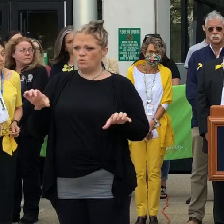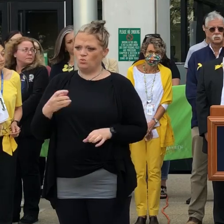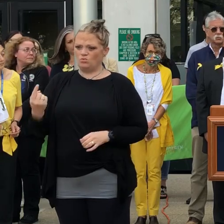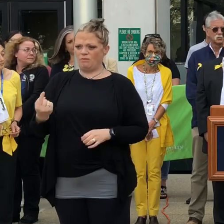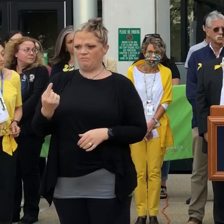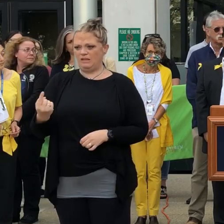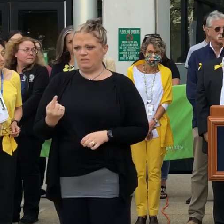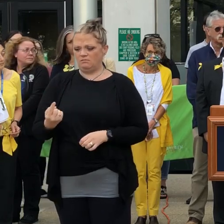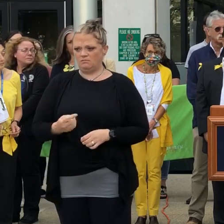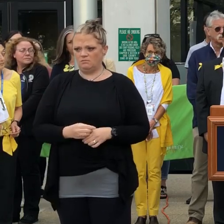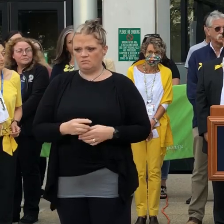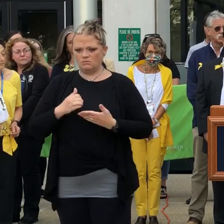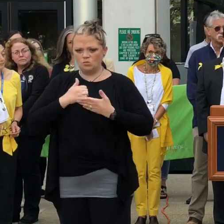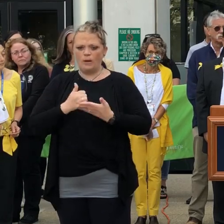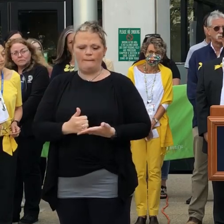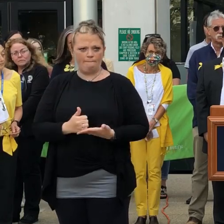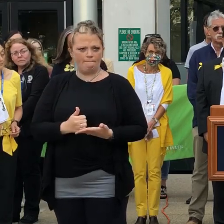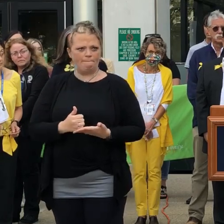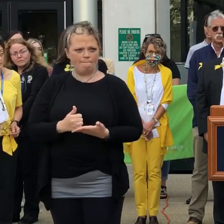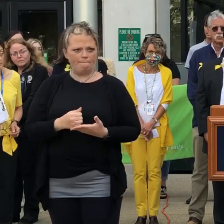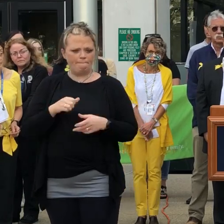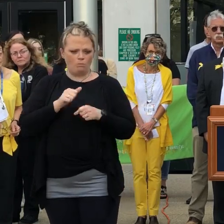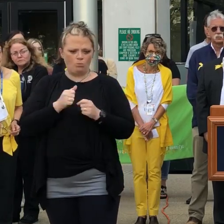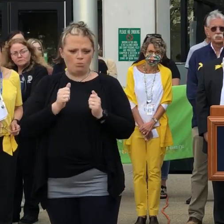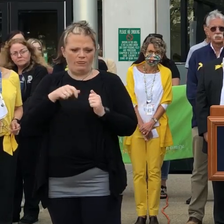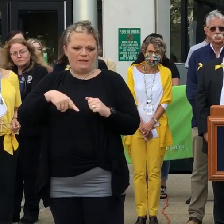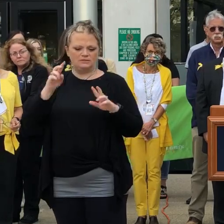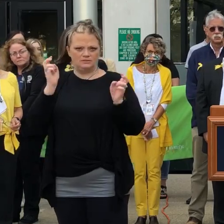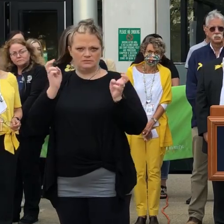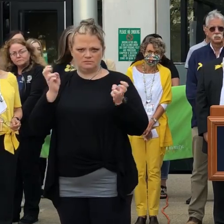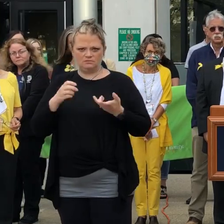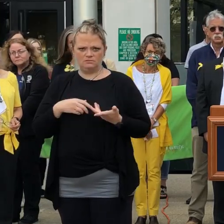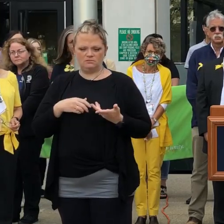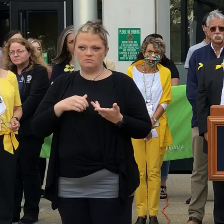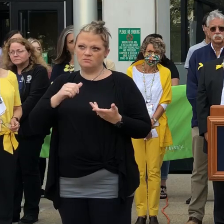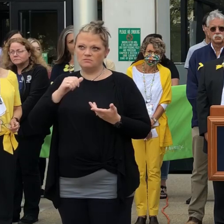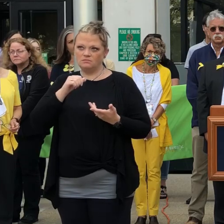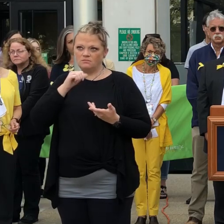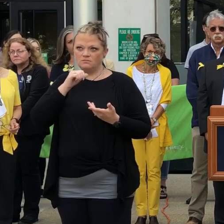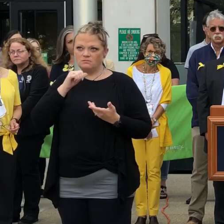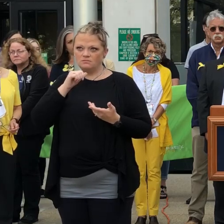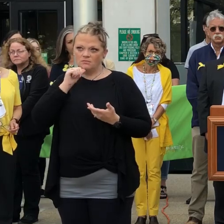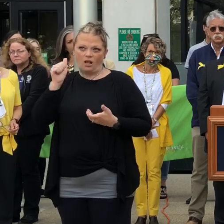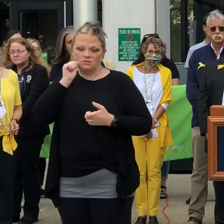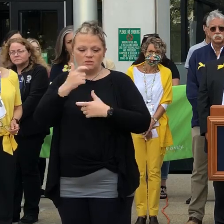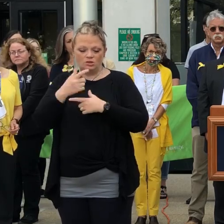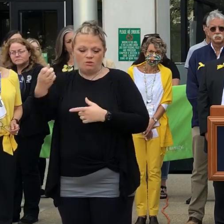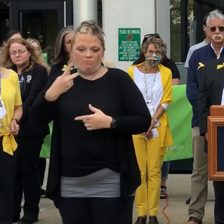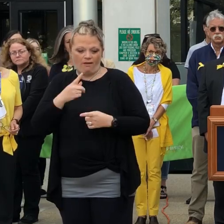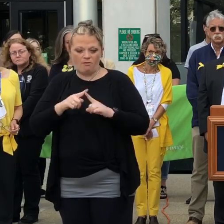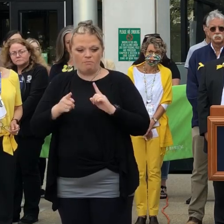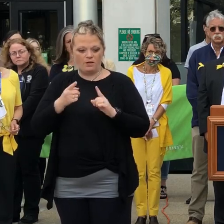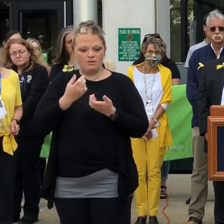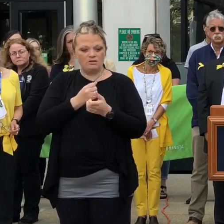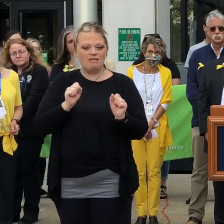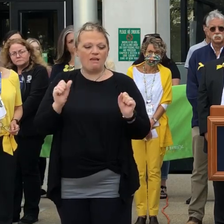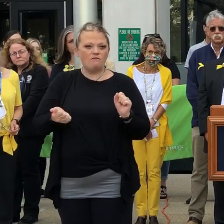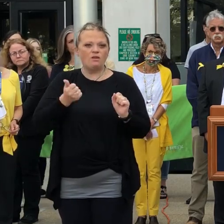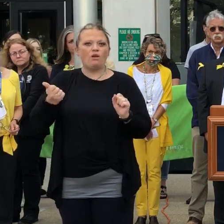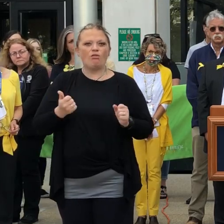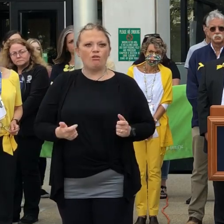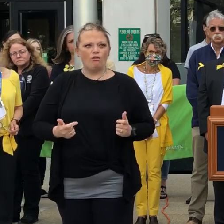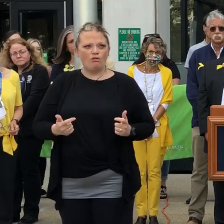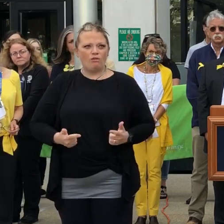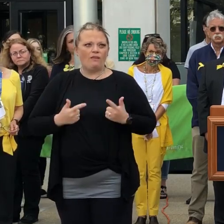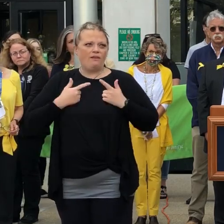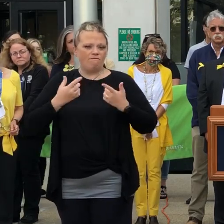something to help with this issue. It won't bring my sister back, but it might save another family. It might save another life, and